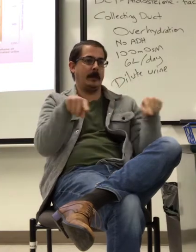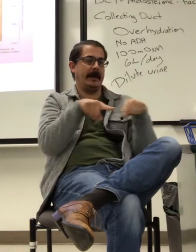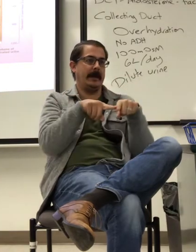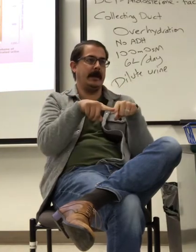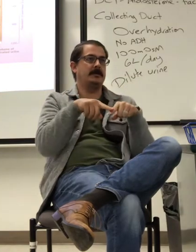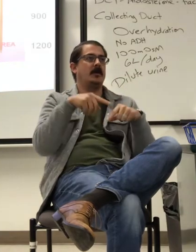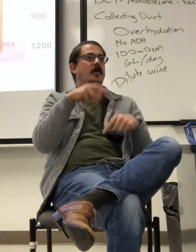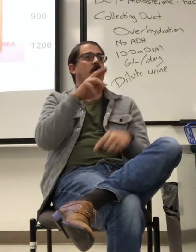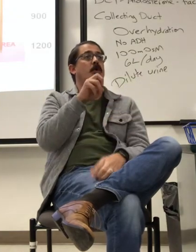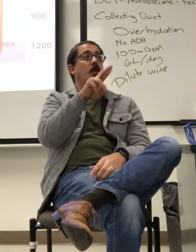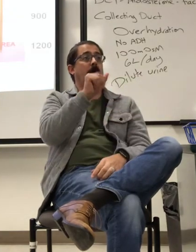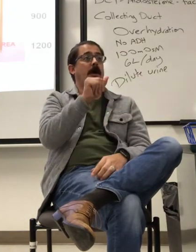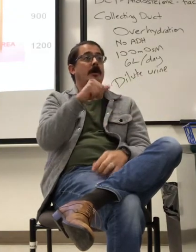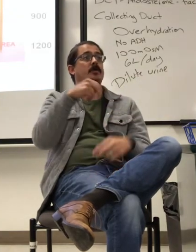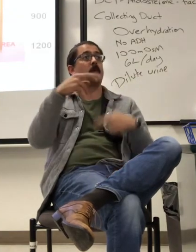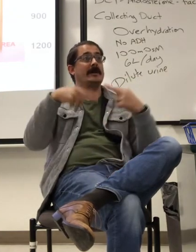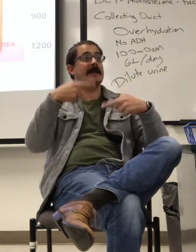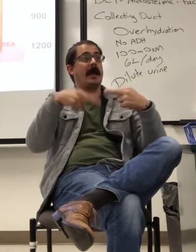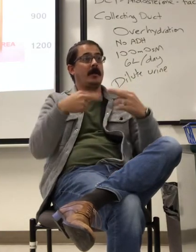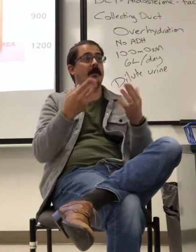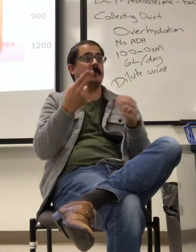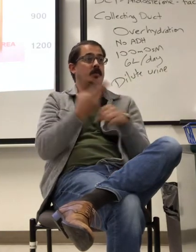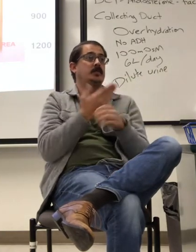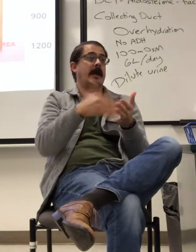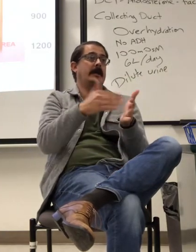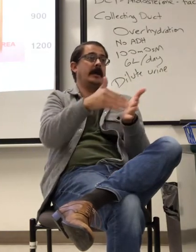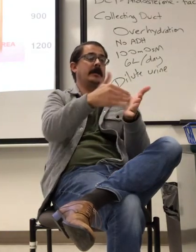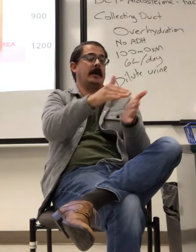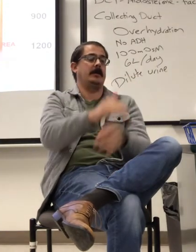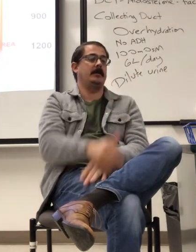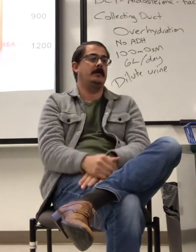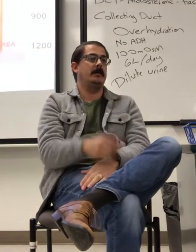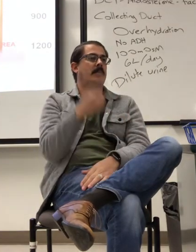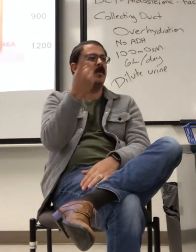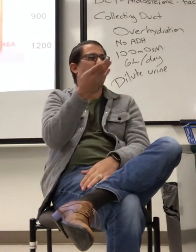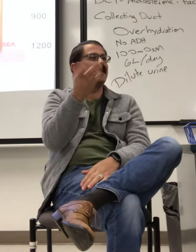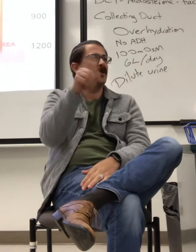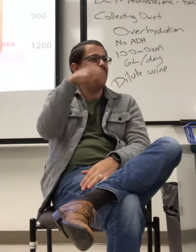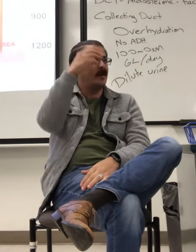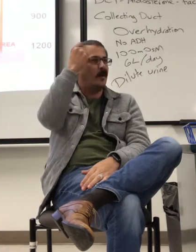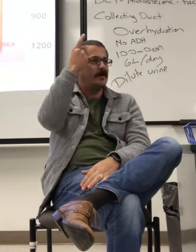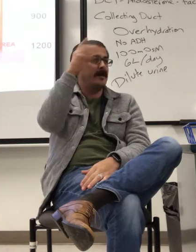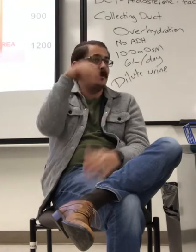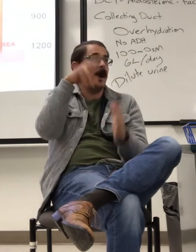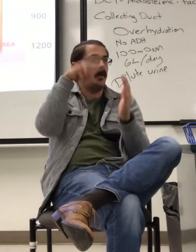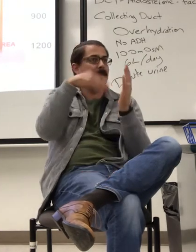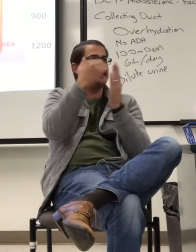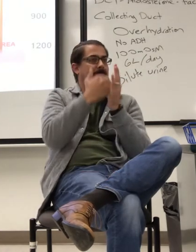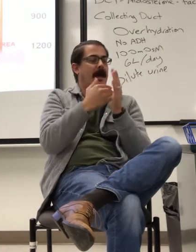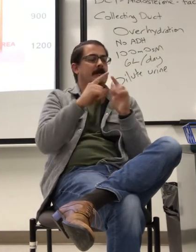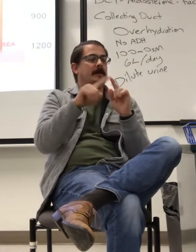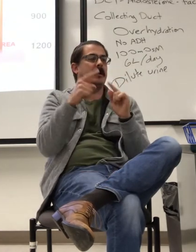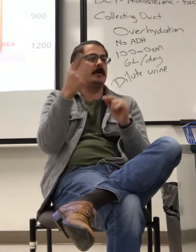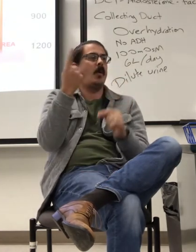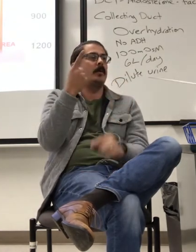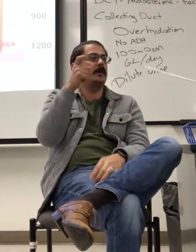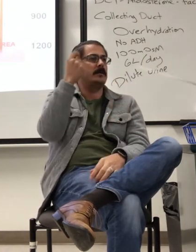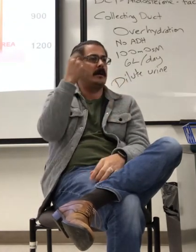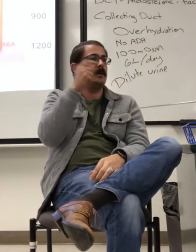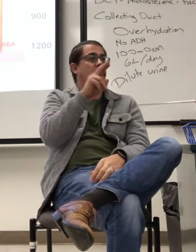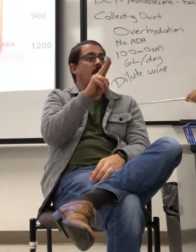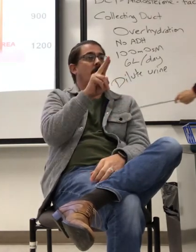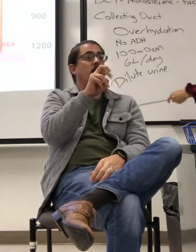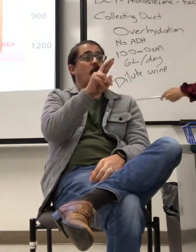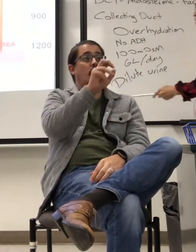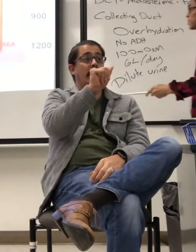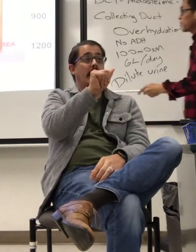recycling, put this slide here. All you really need to understand, of course, you could read through the steps that I wrote. When urea is in the